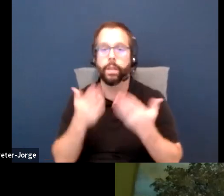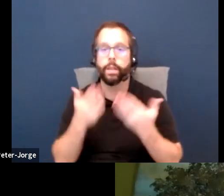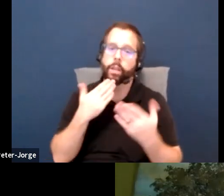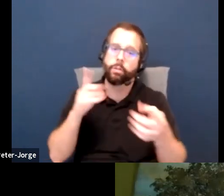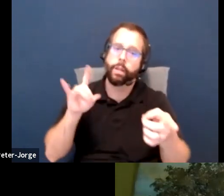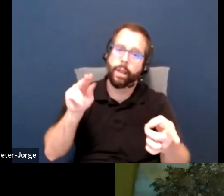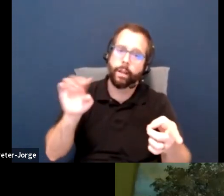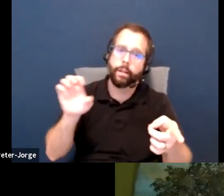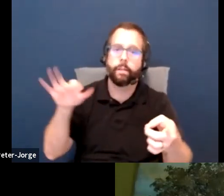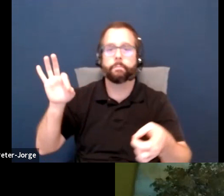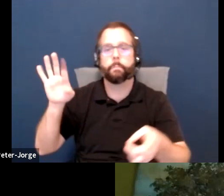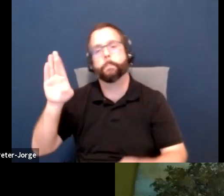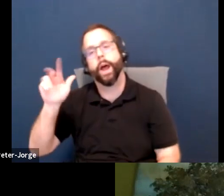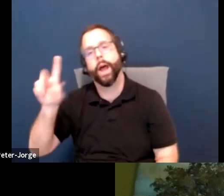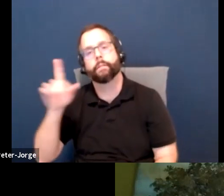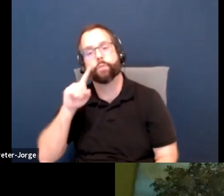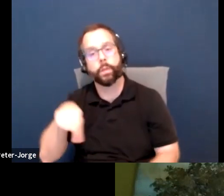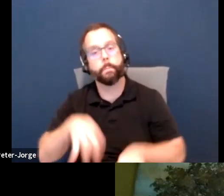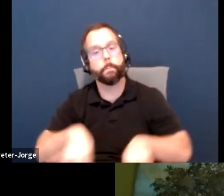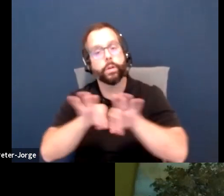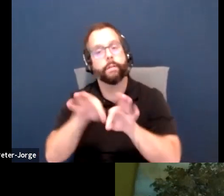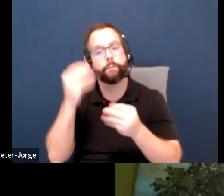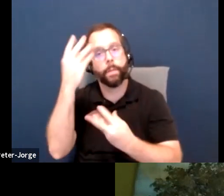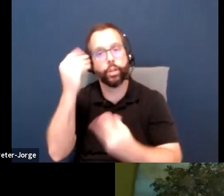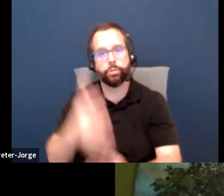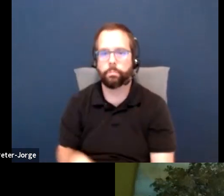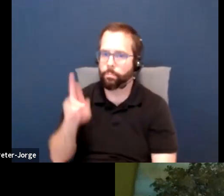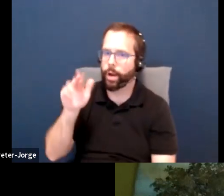information. Thanks for having us.